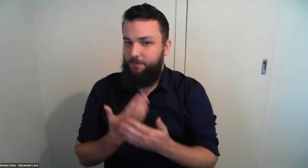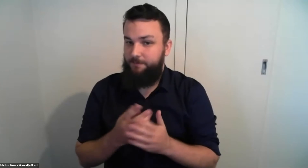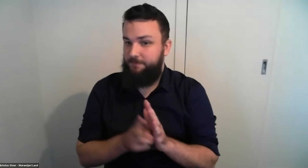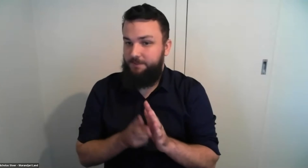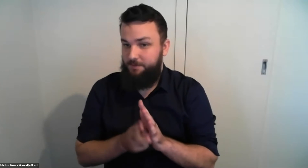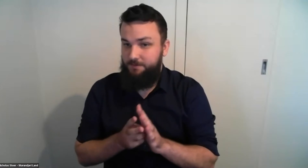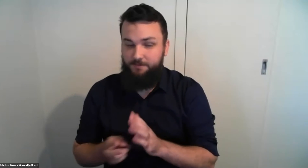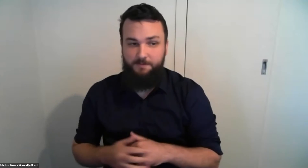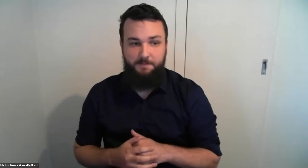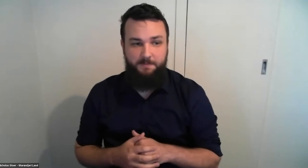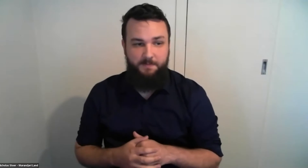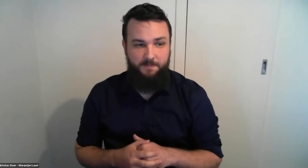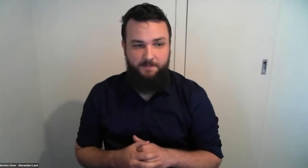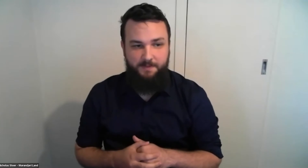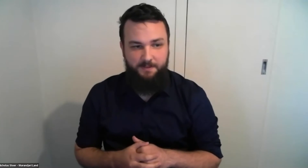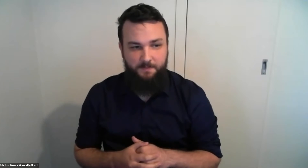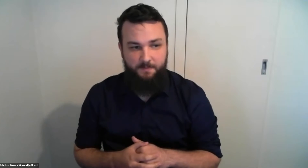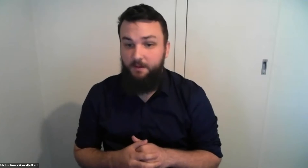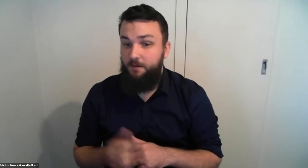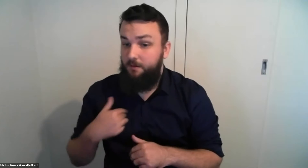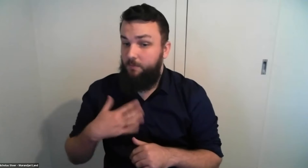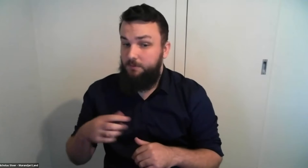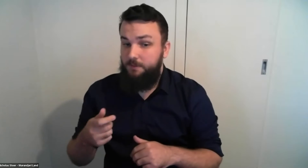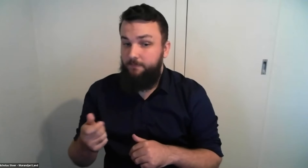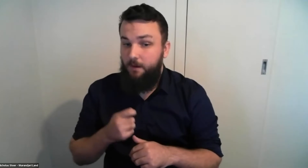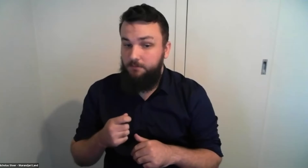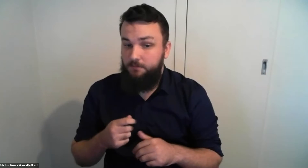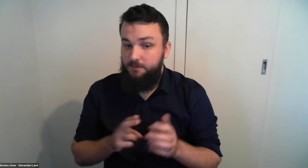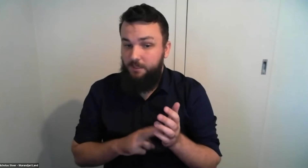that those deaf actors there on screen.